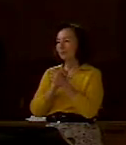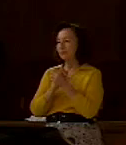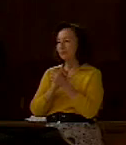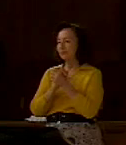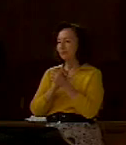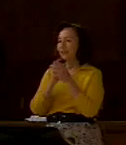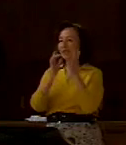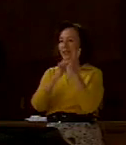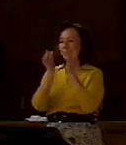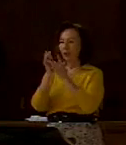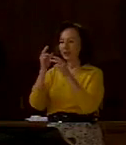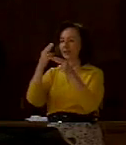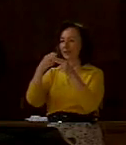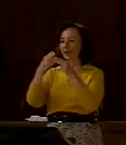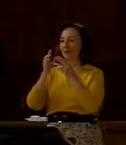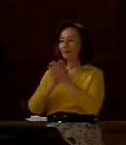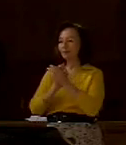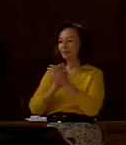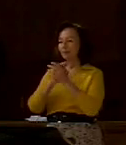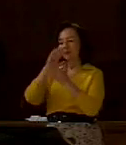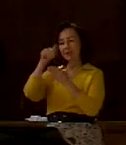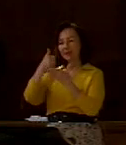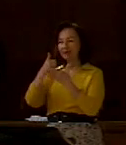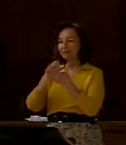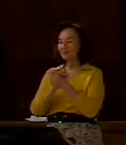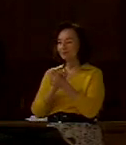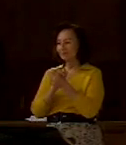In Jesus' name. Amen.